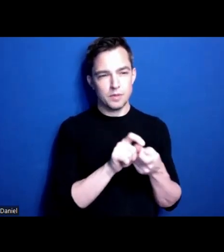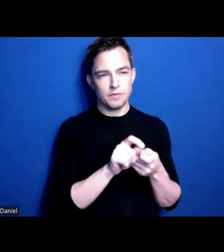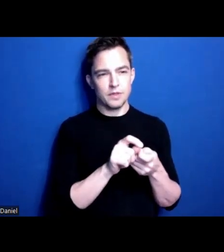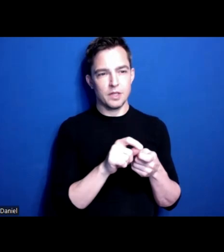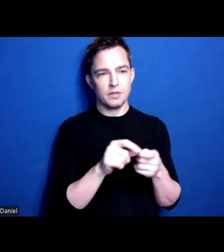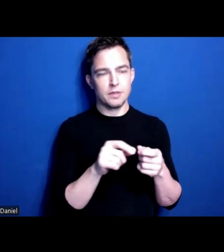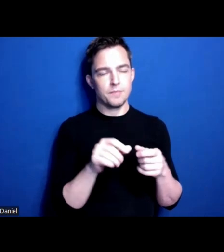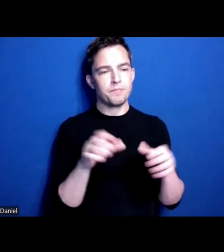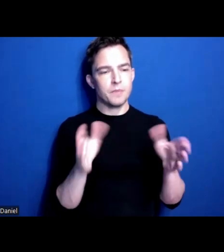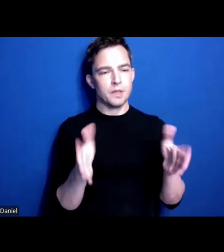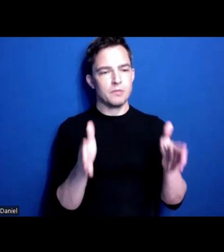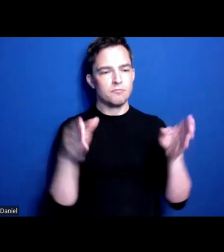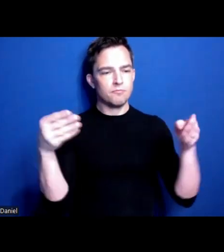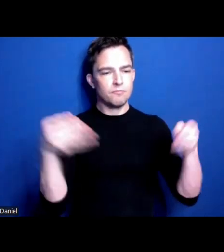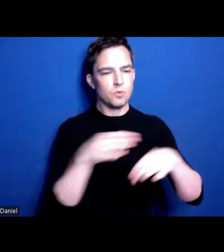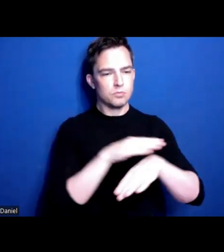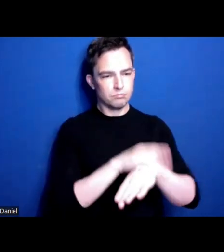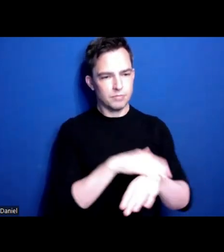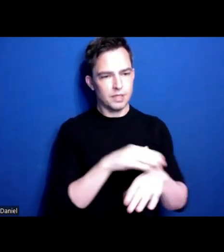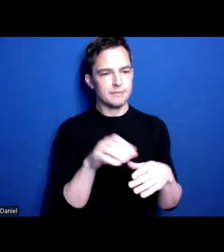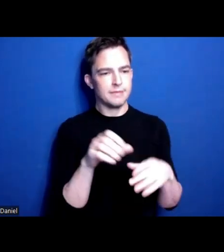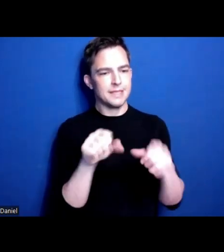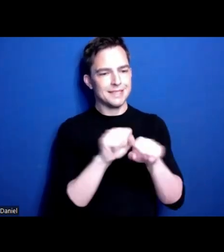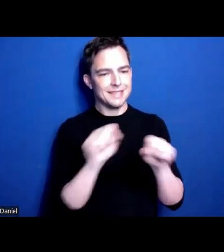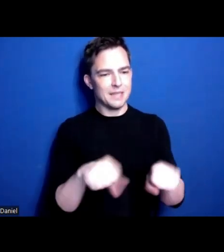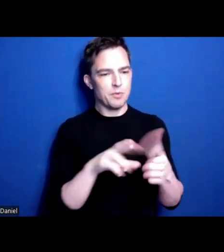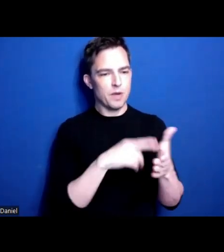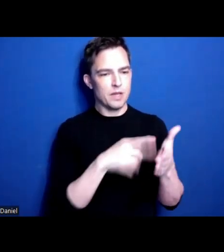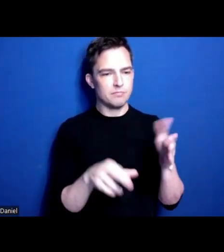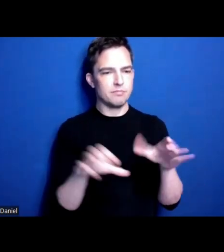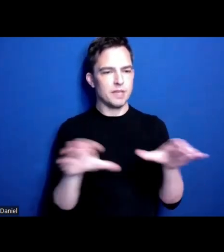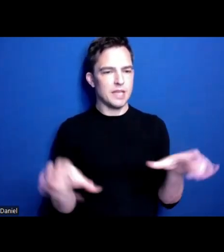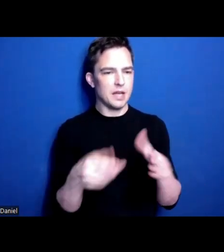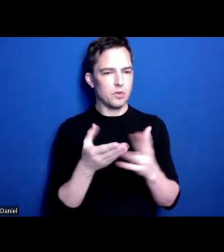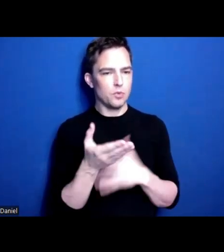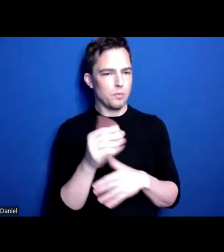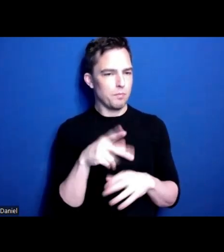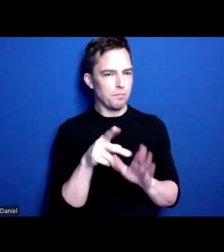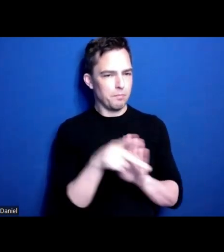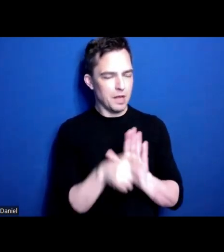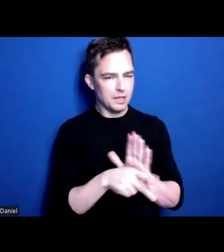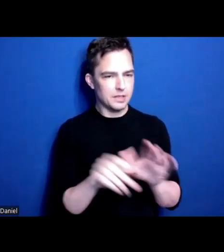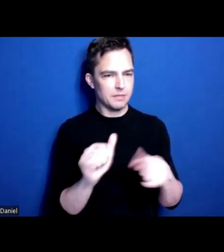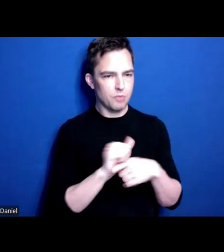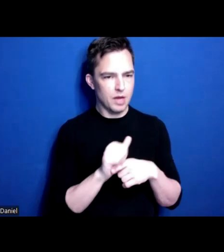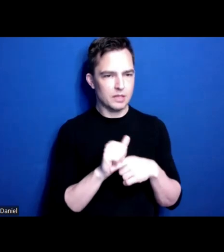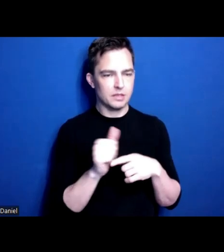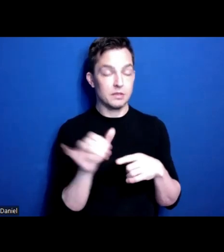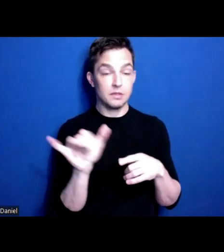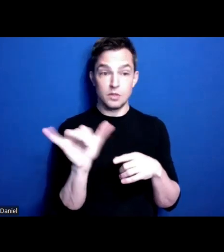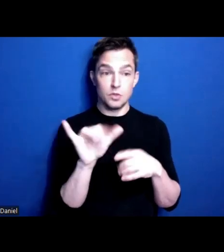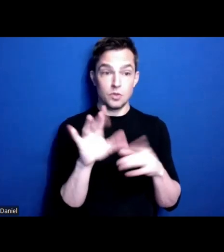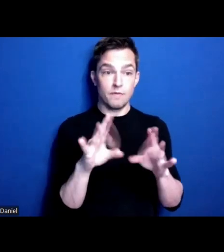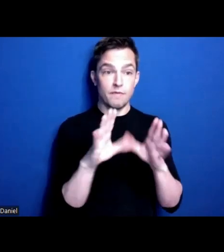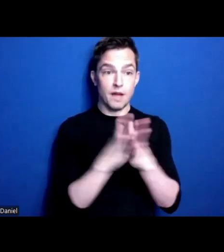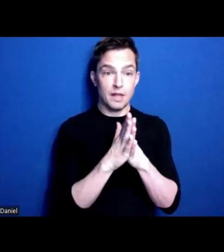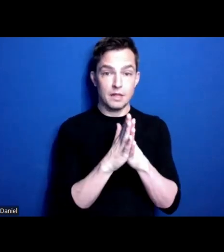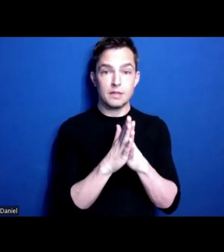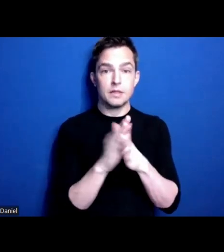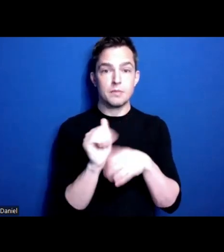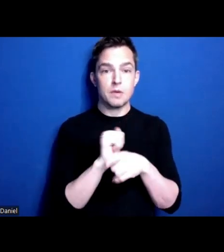and systemic racism enacted through policies and practices, including violent policies and